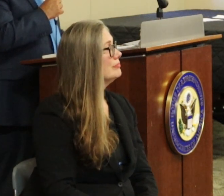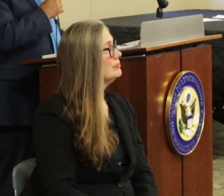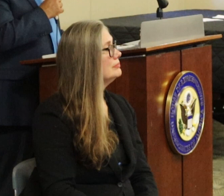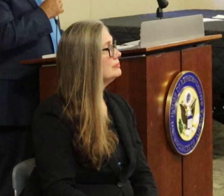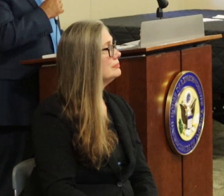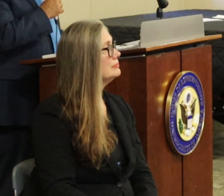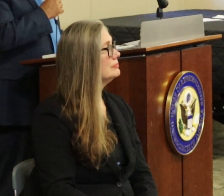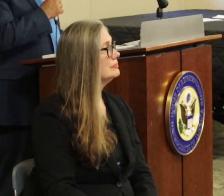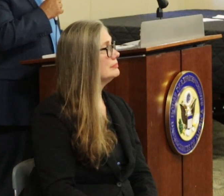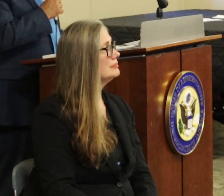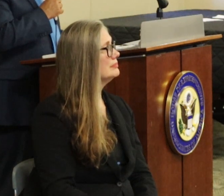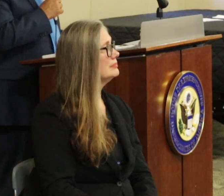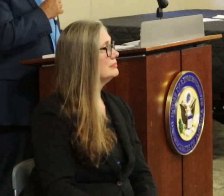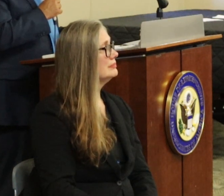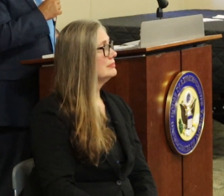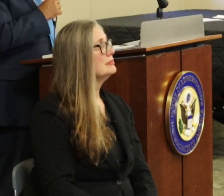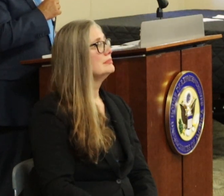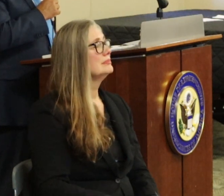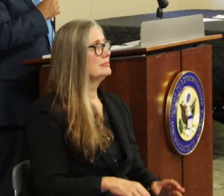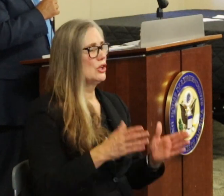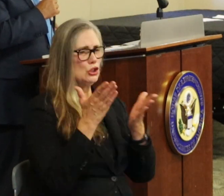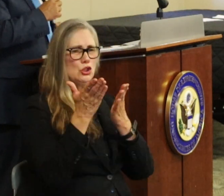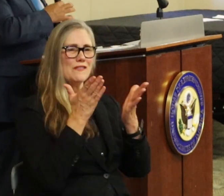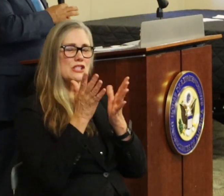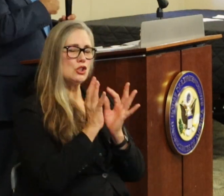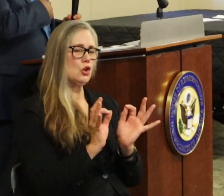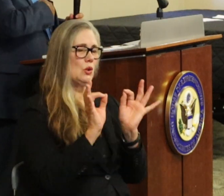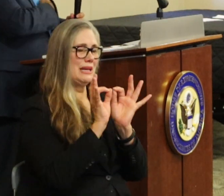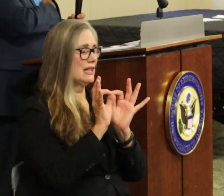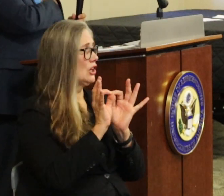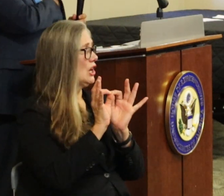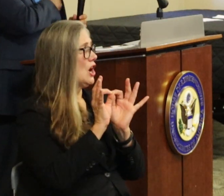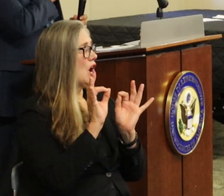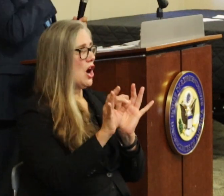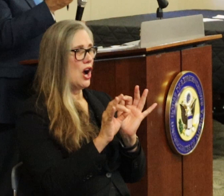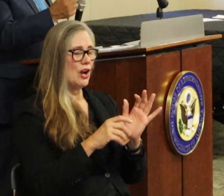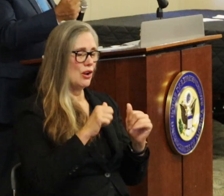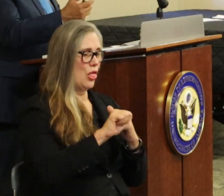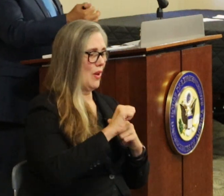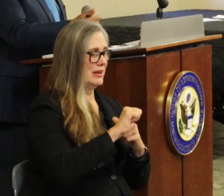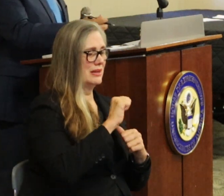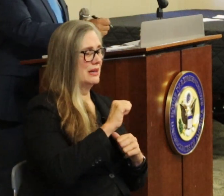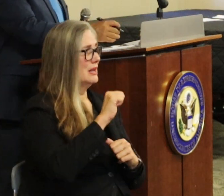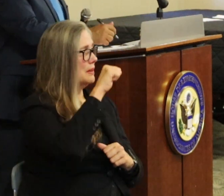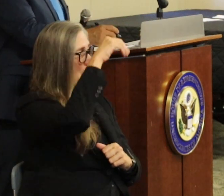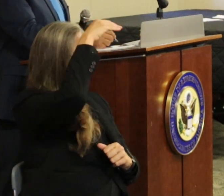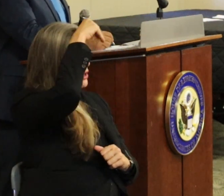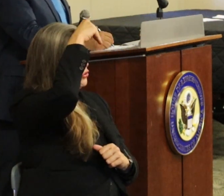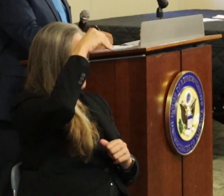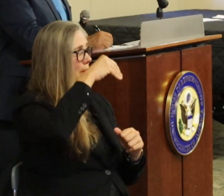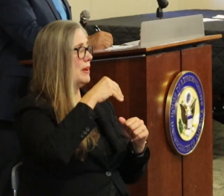So, critical services continue to be threatened by the Trump era tax cuts and by tax cuts even before then.